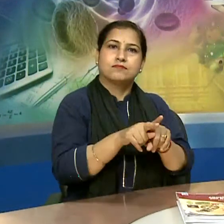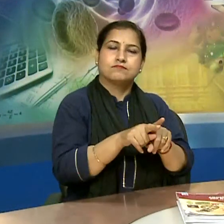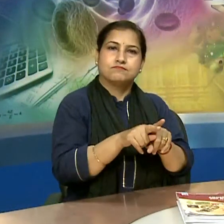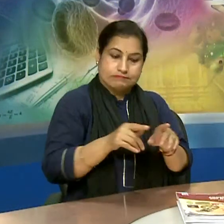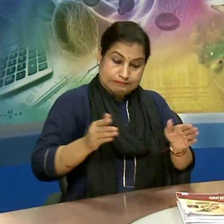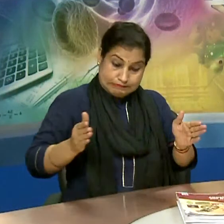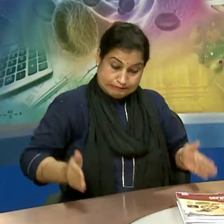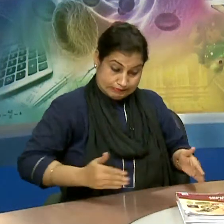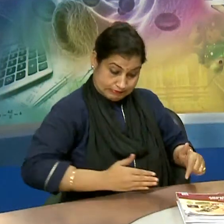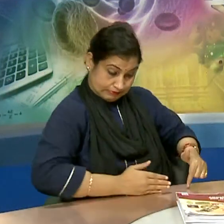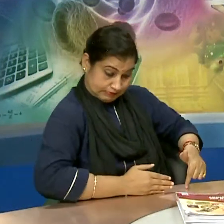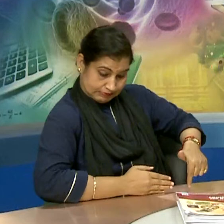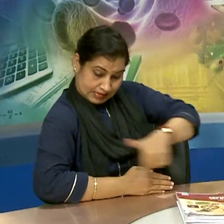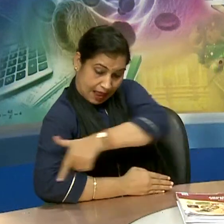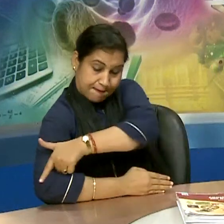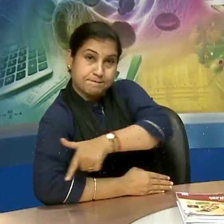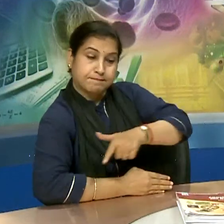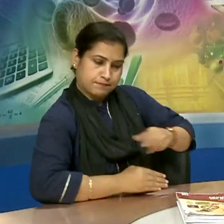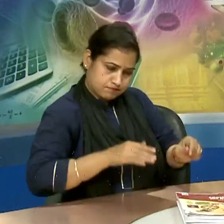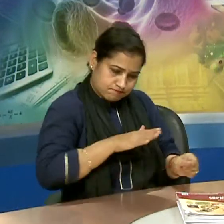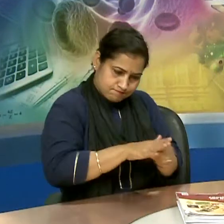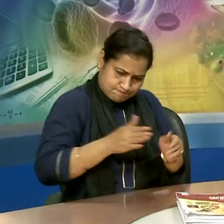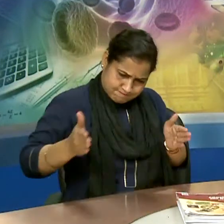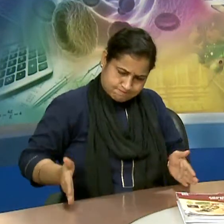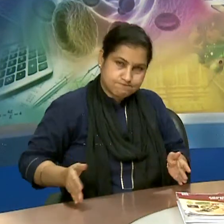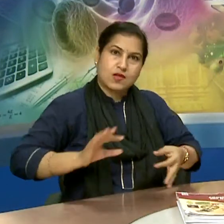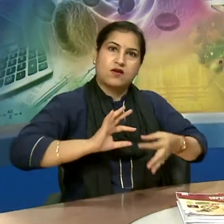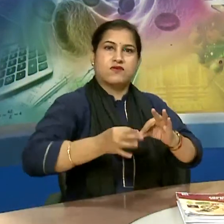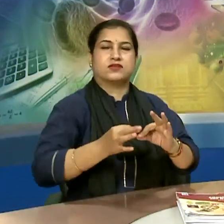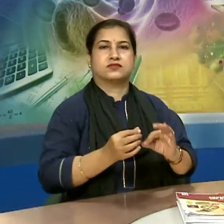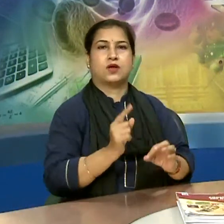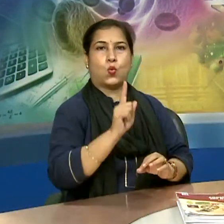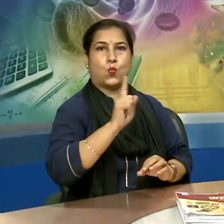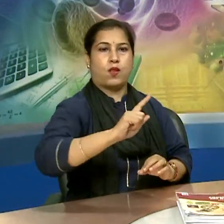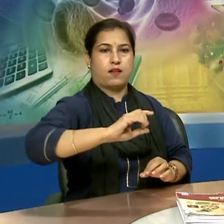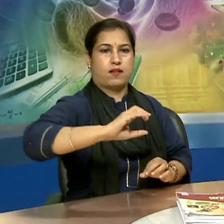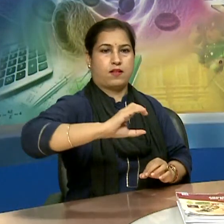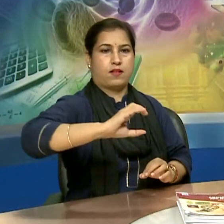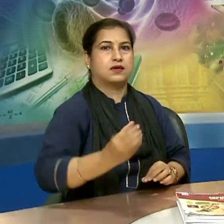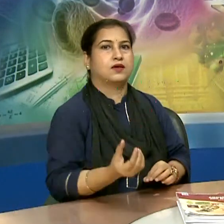exactly equal to that of standard cubit